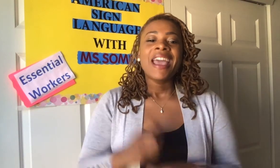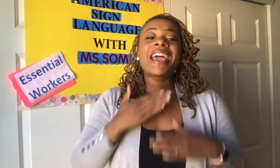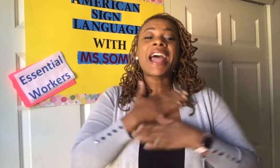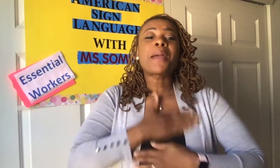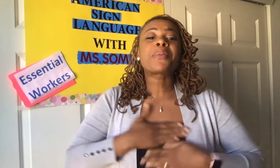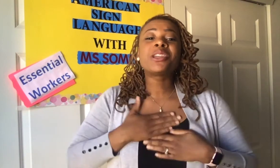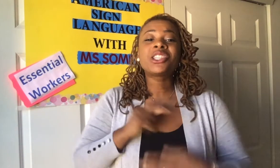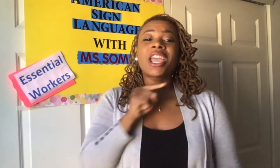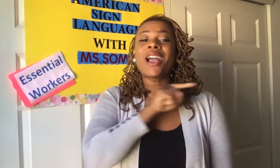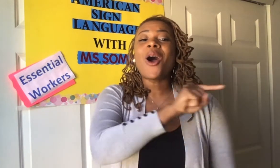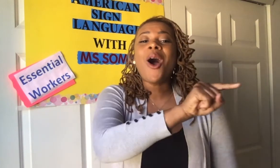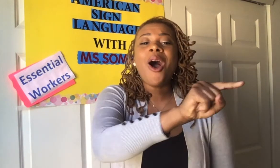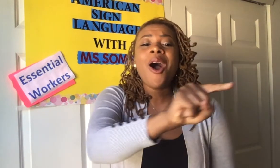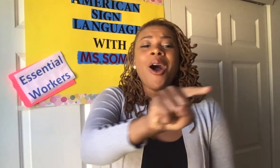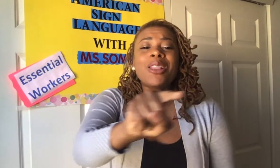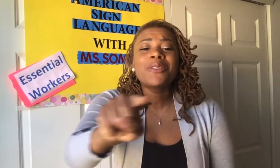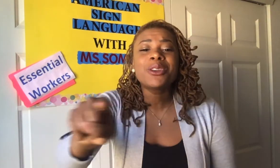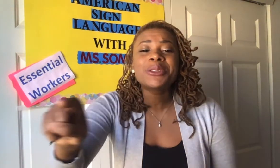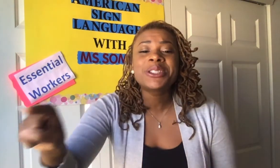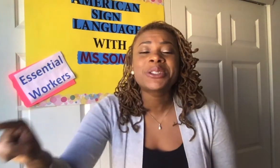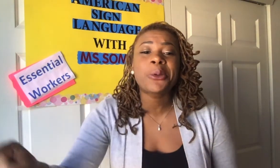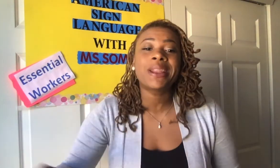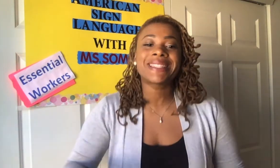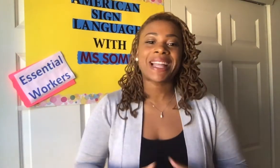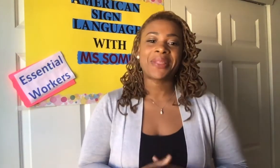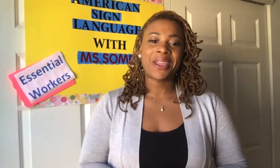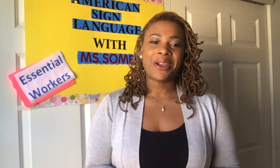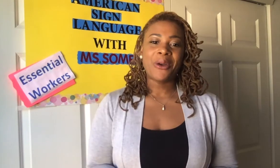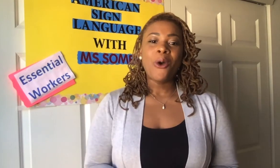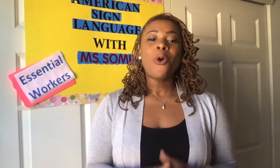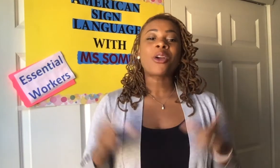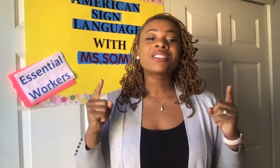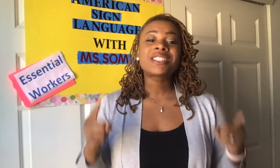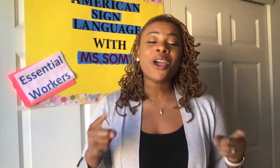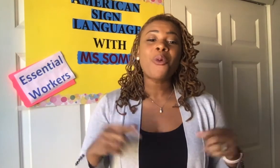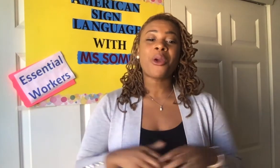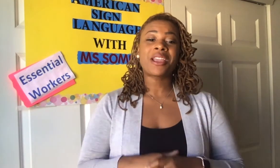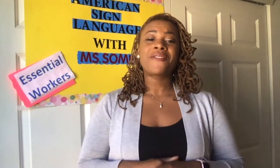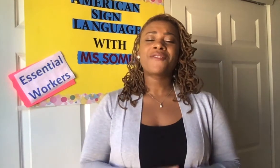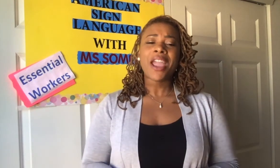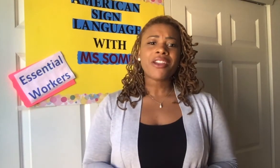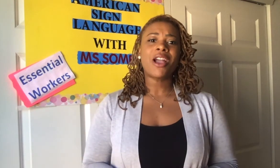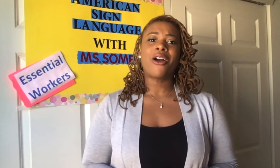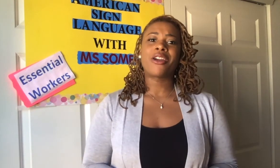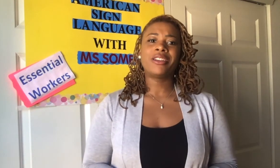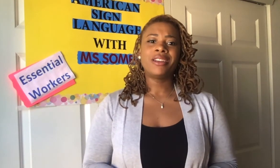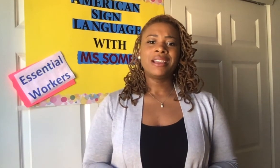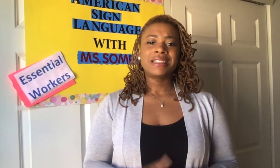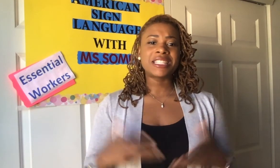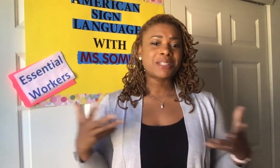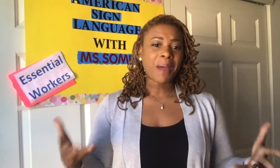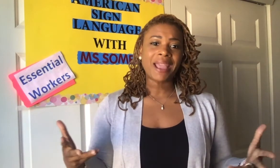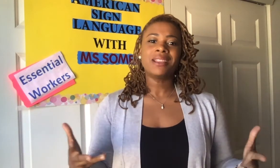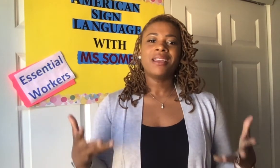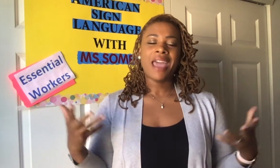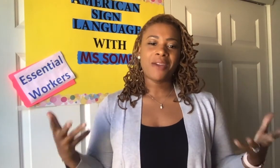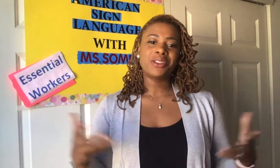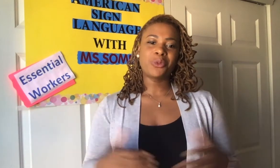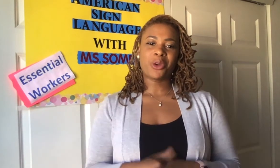I appreciate all of you students out there who are still working very hard despite having to work from